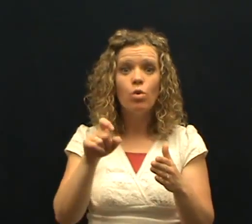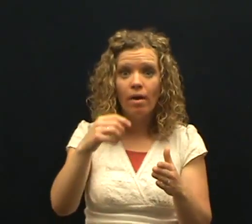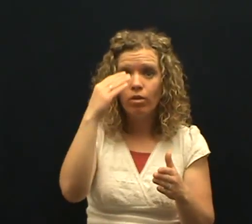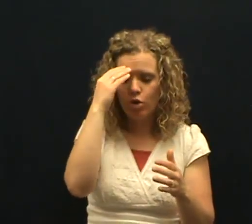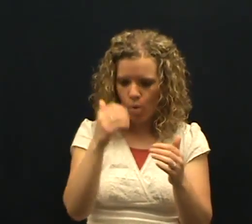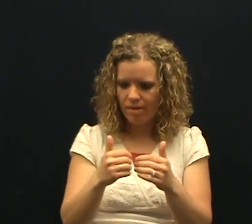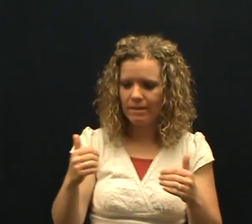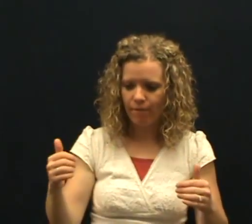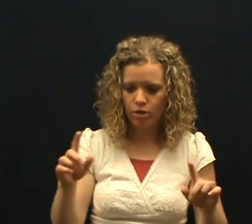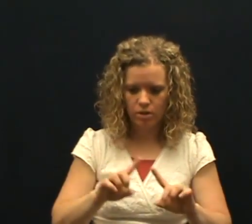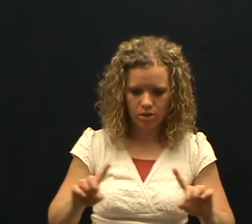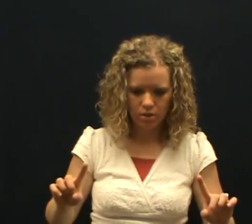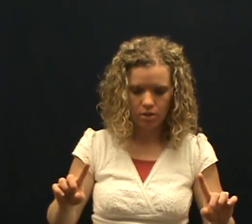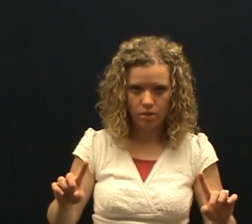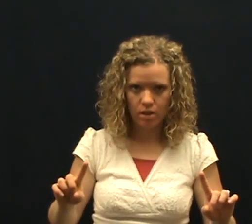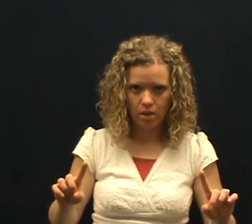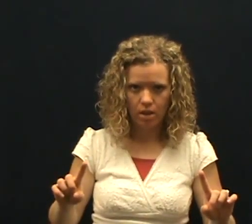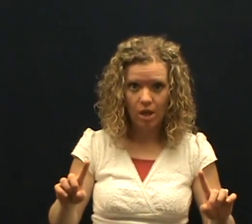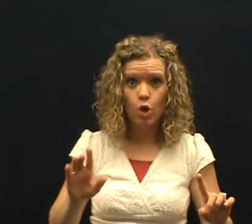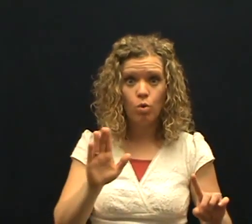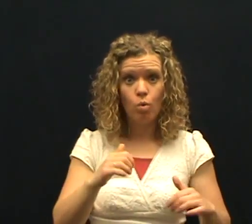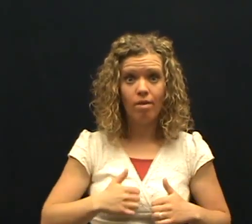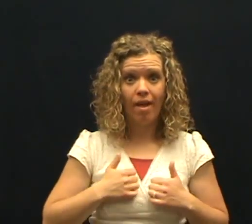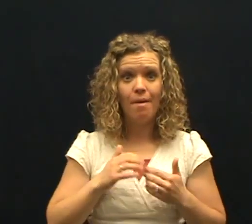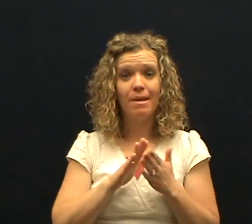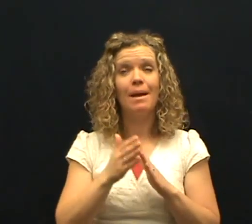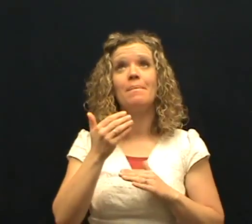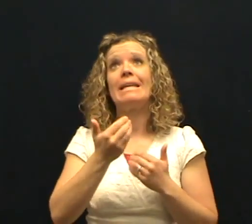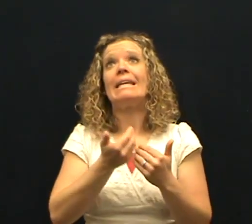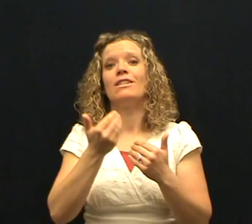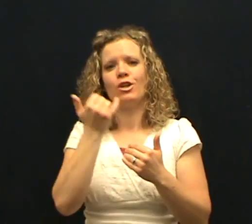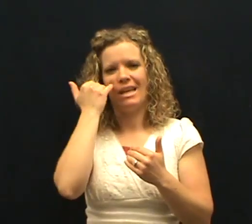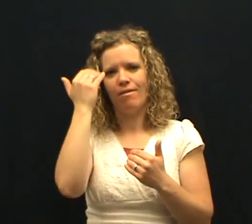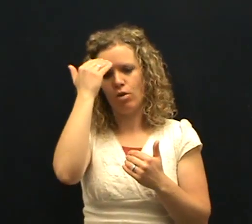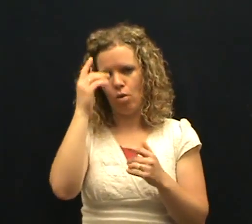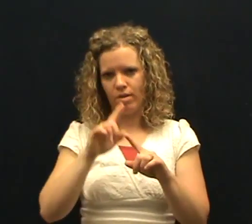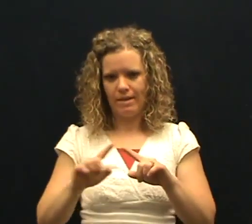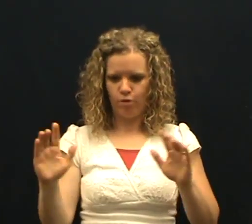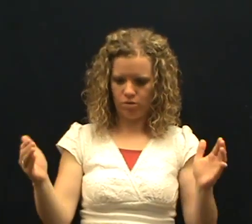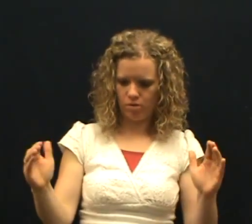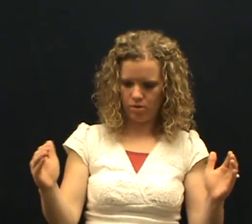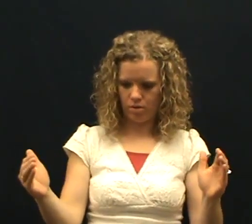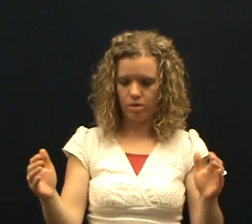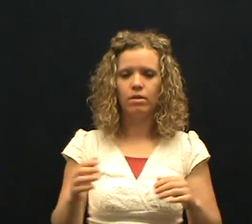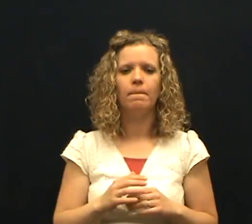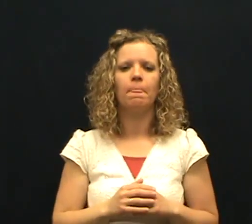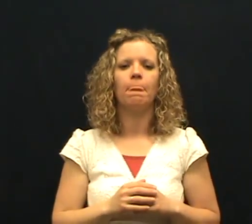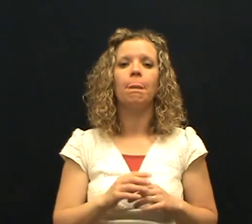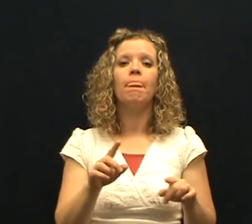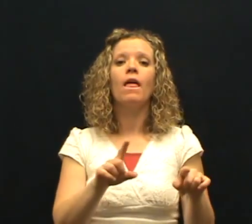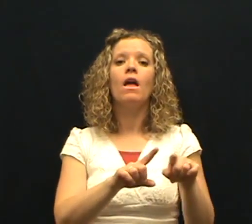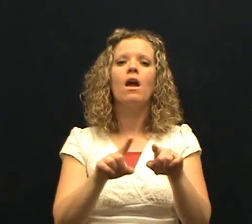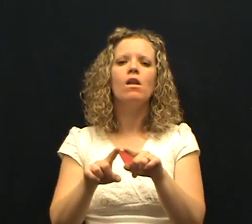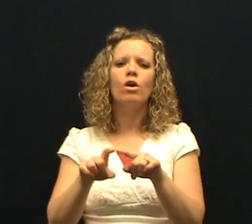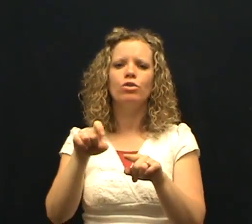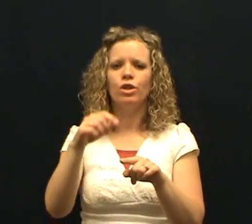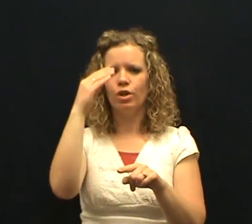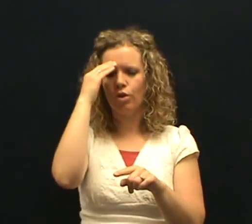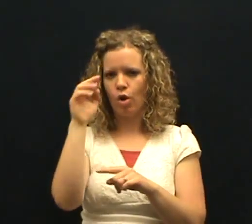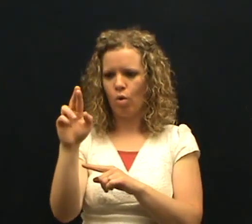life a whole lot easier. And again, also the difference between the revenue amount and